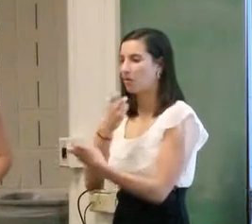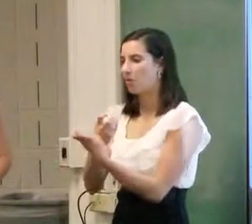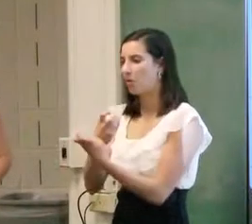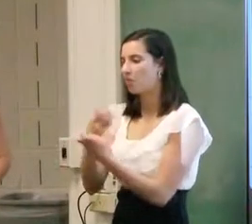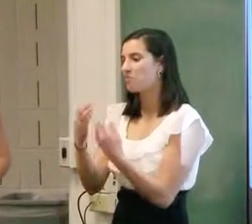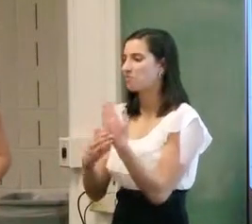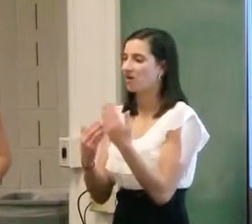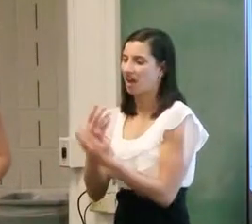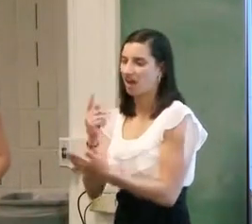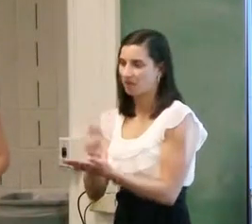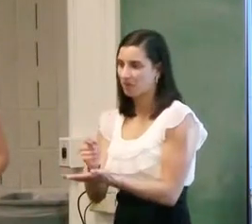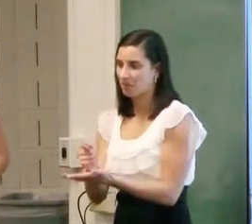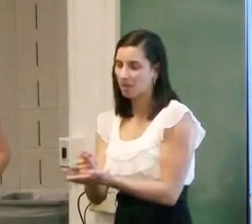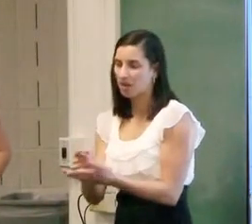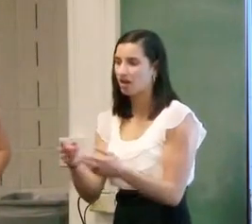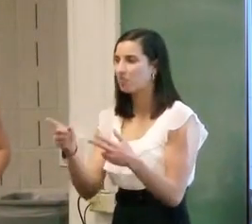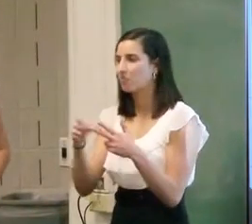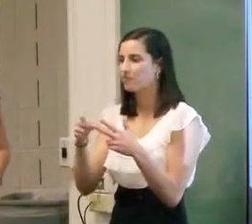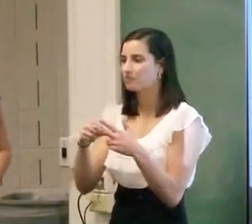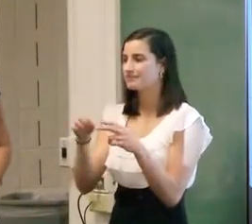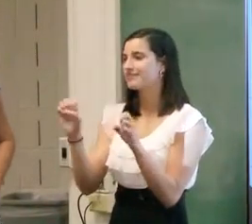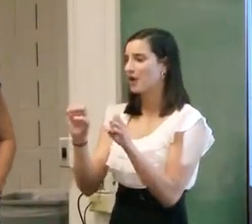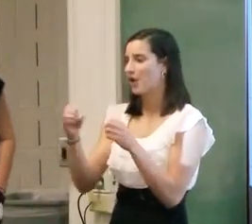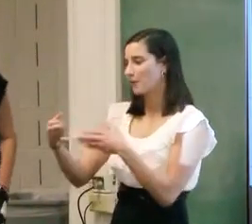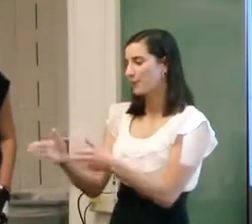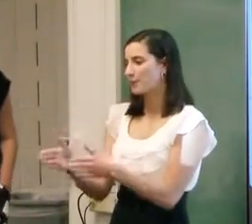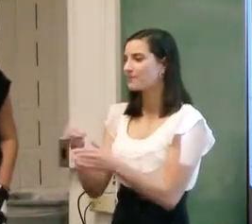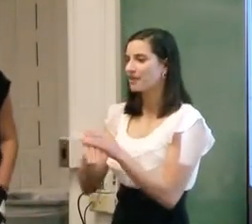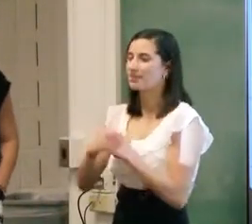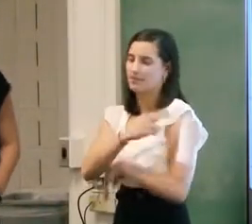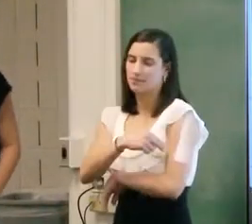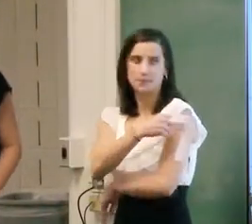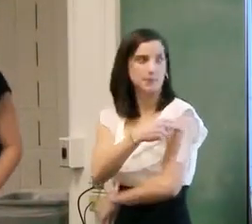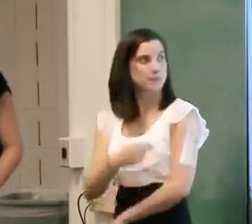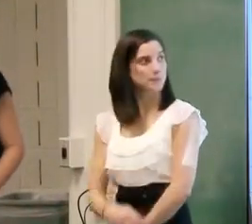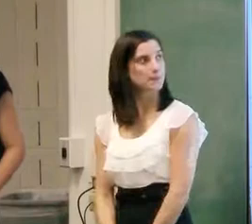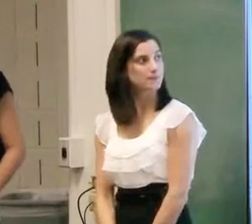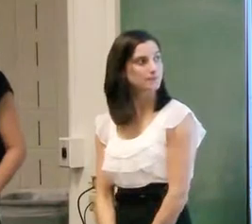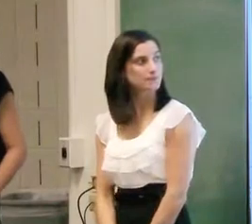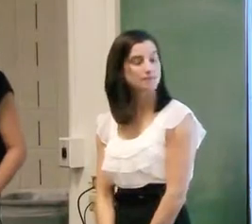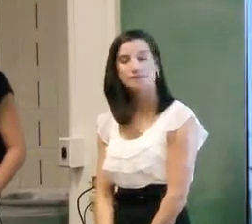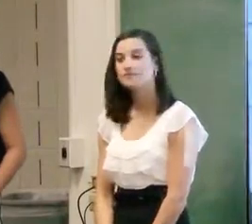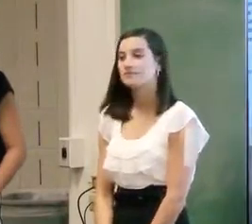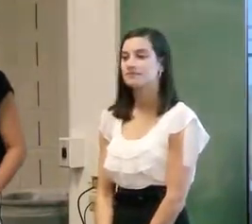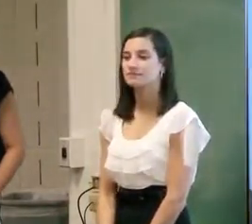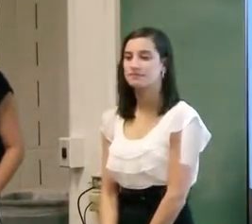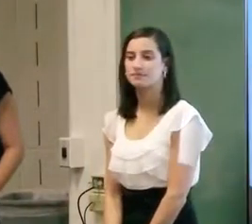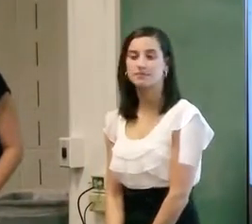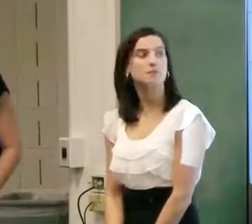hand therapy, and then also the ER, which is in the hospital.